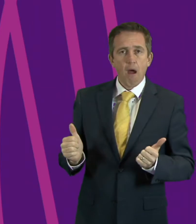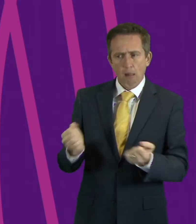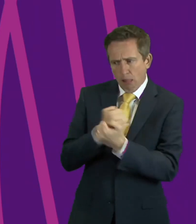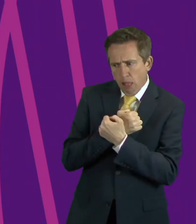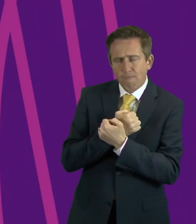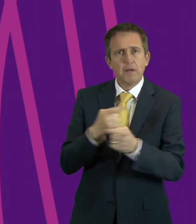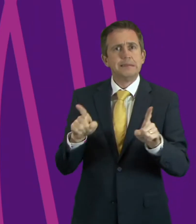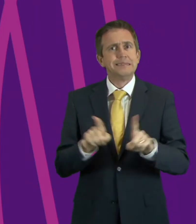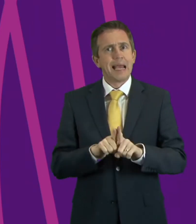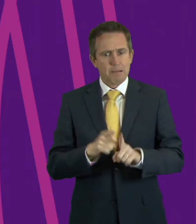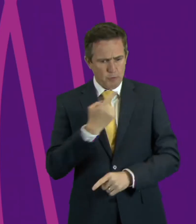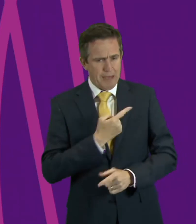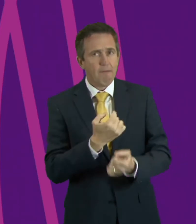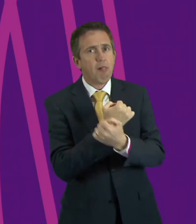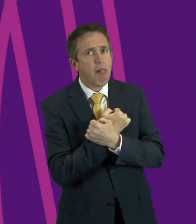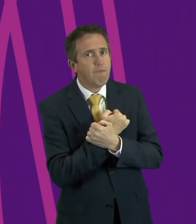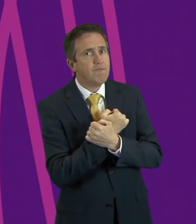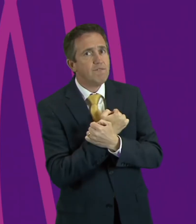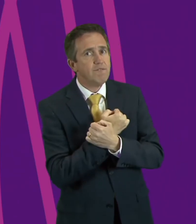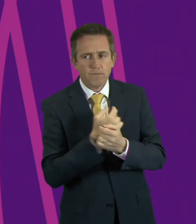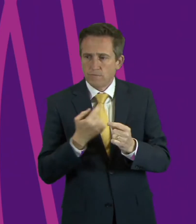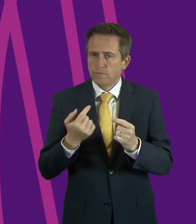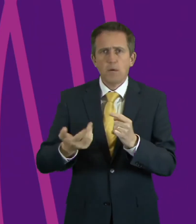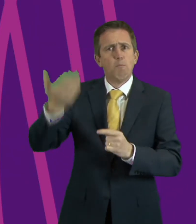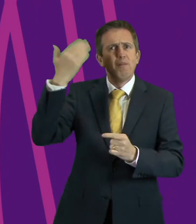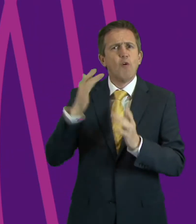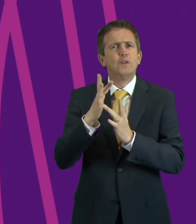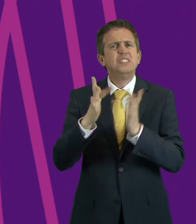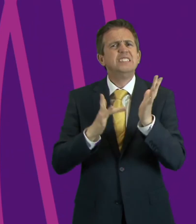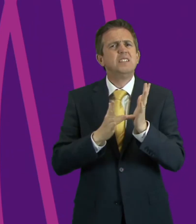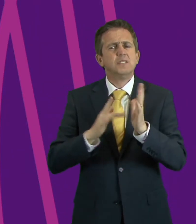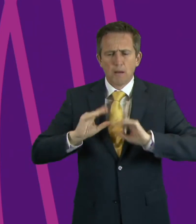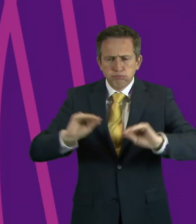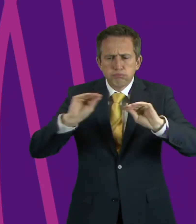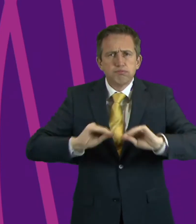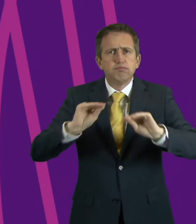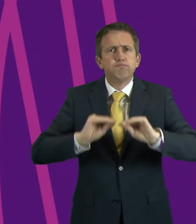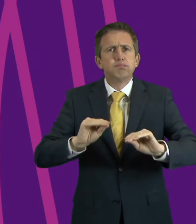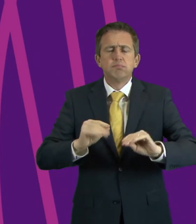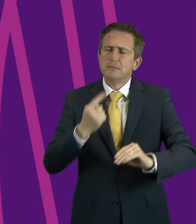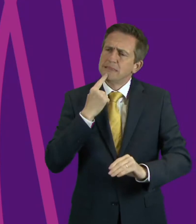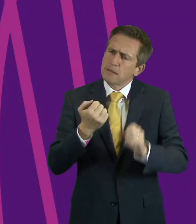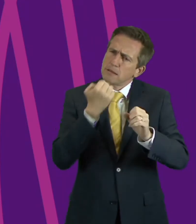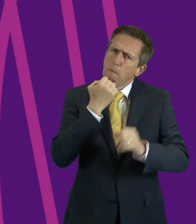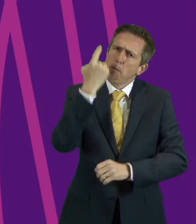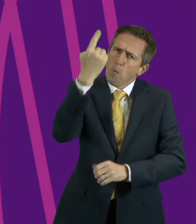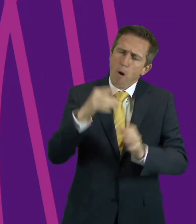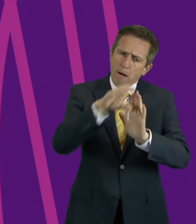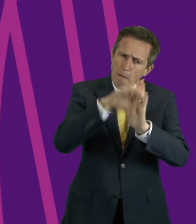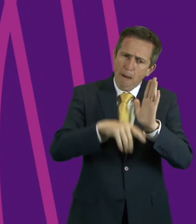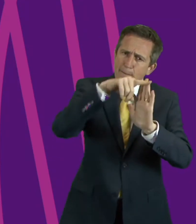ourselves, something that Jesus goes on to describe as the greatest commandment.